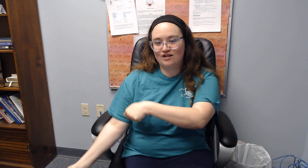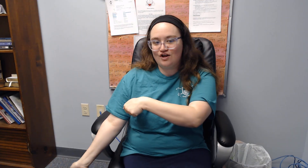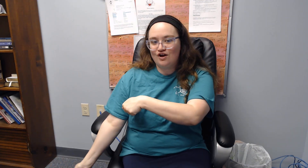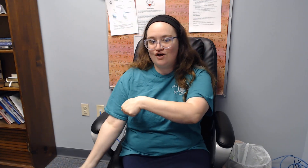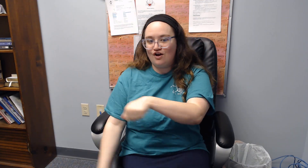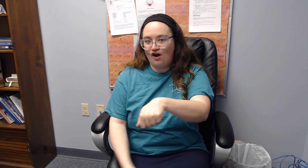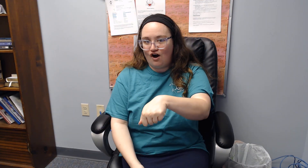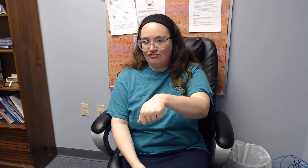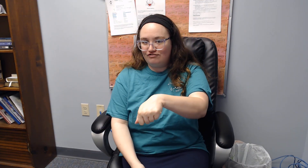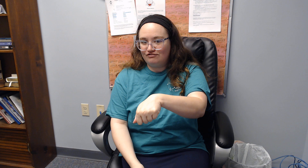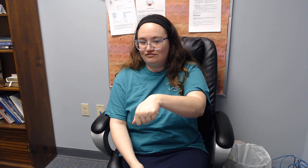Golf.